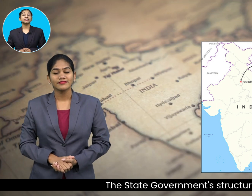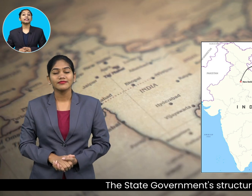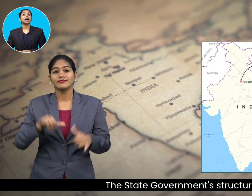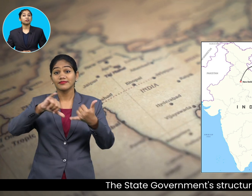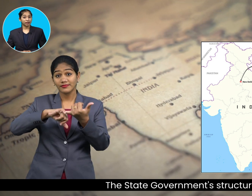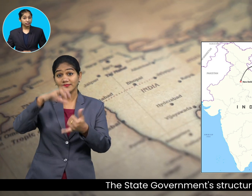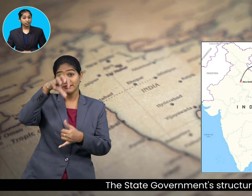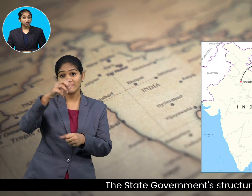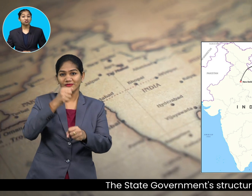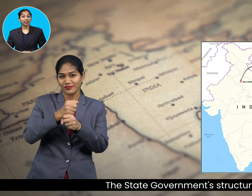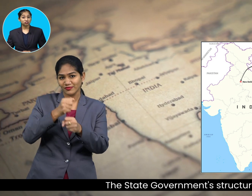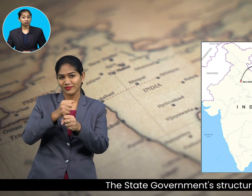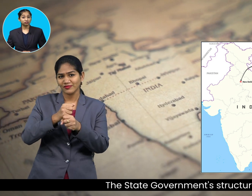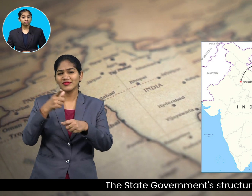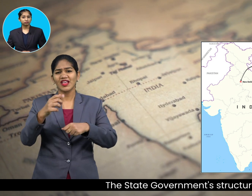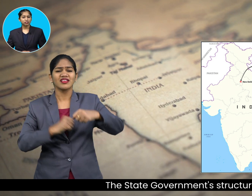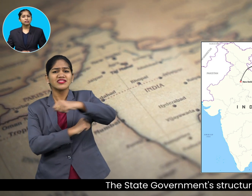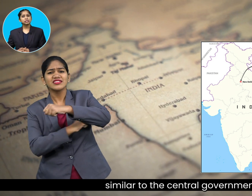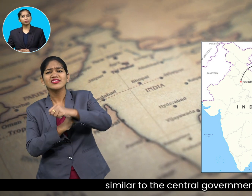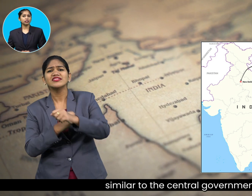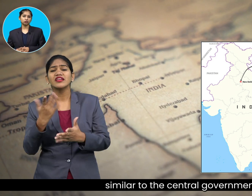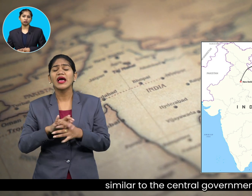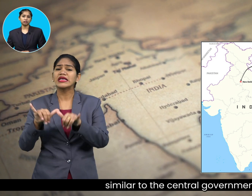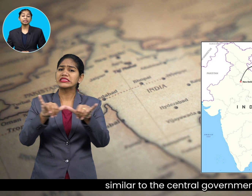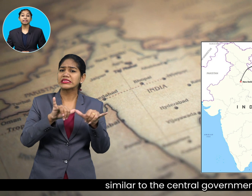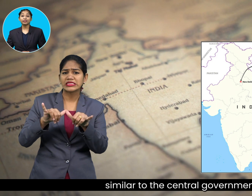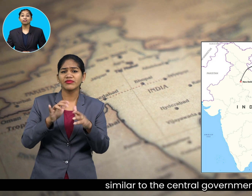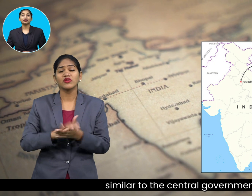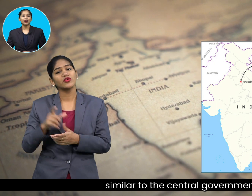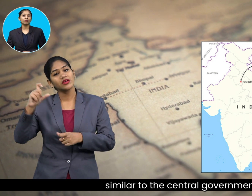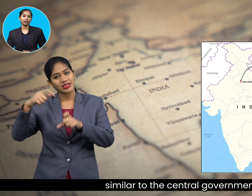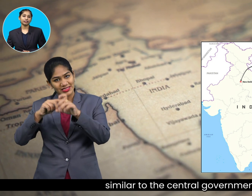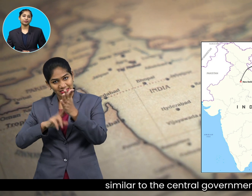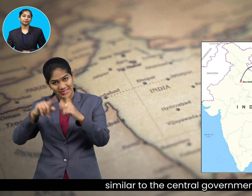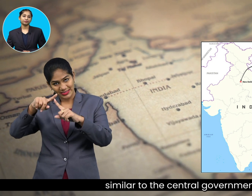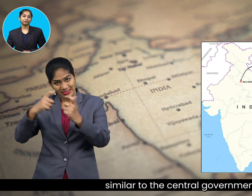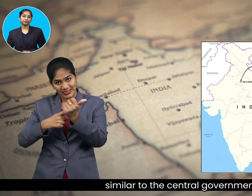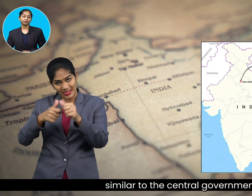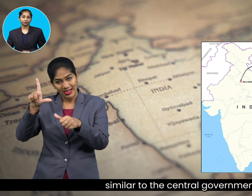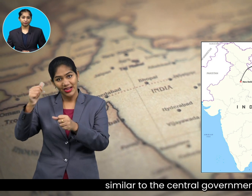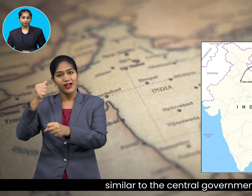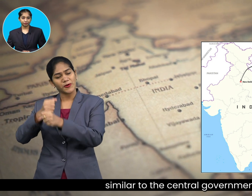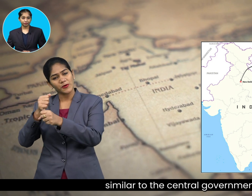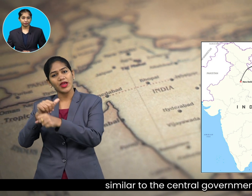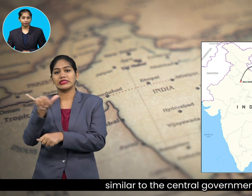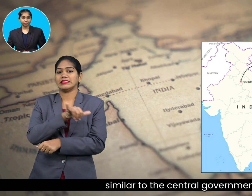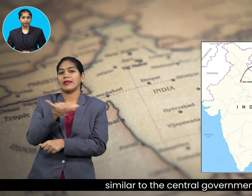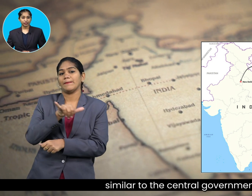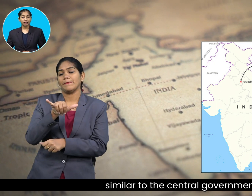The state government's structure, similar to the central government,